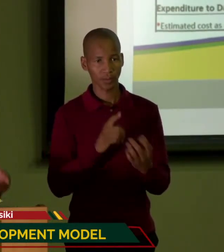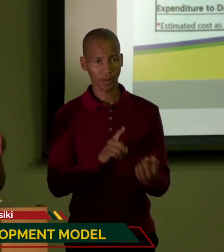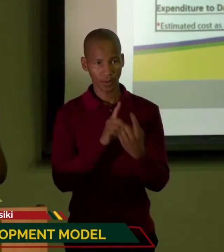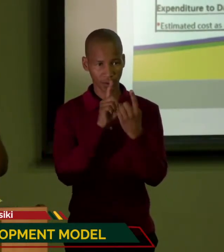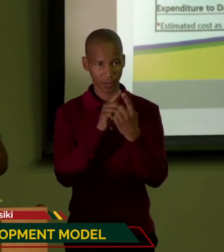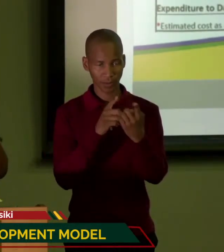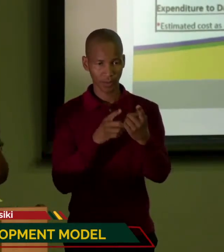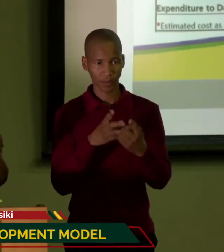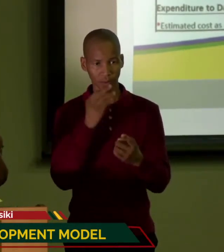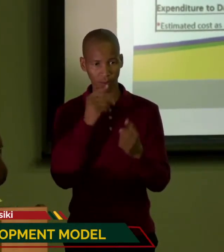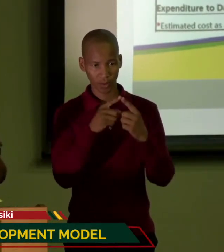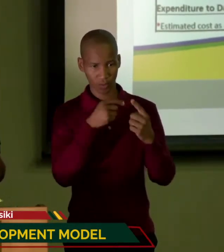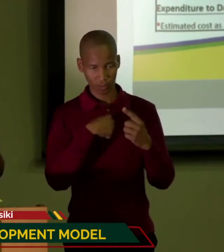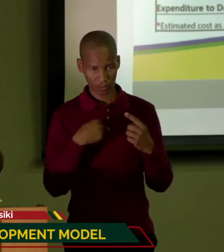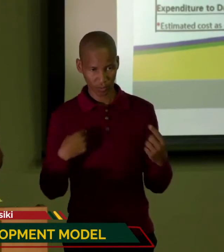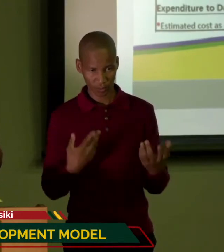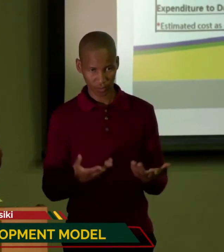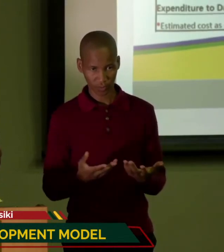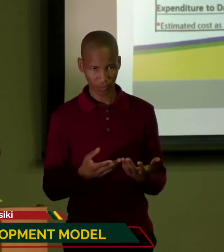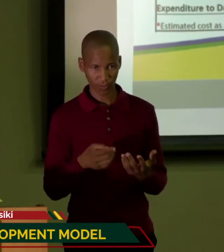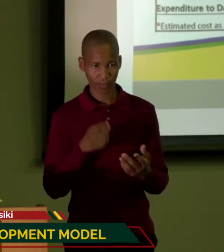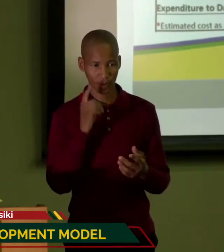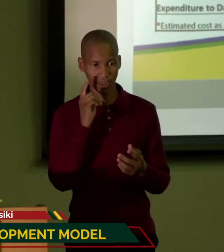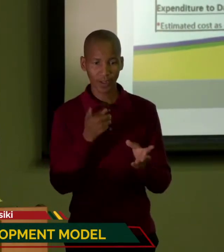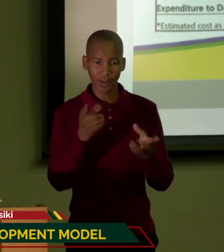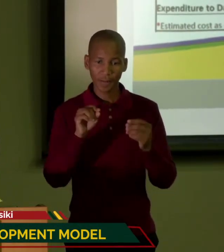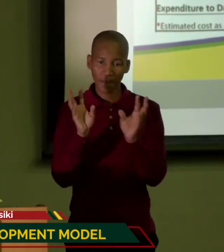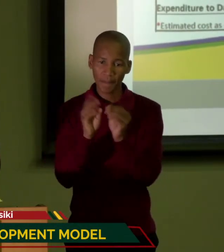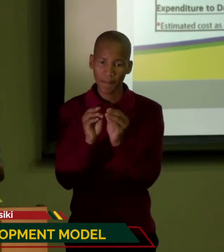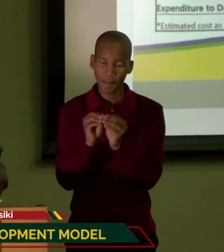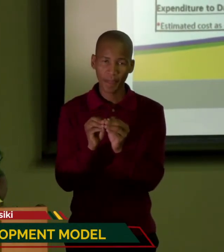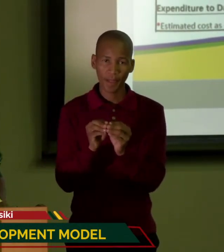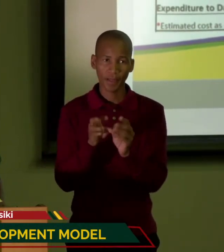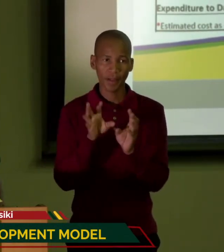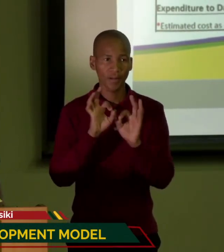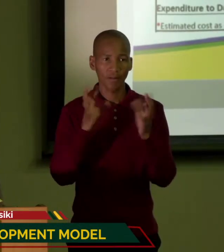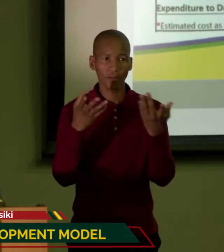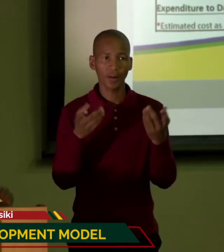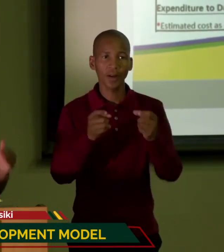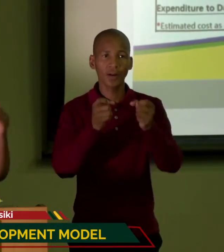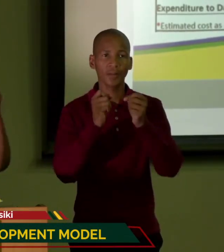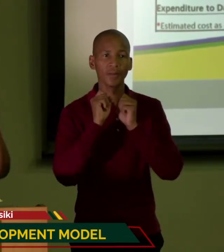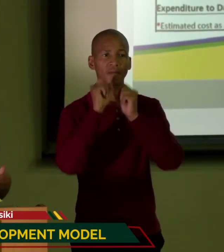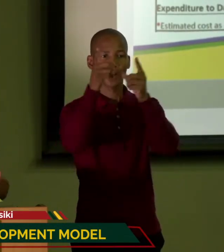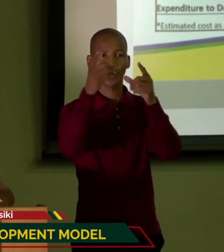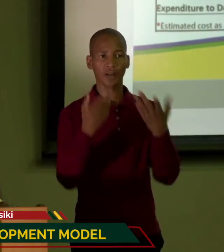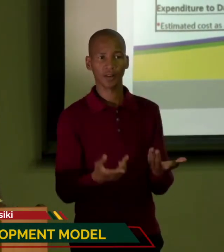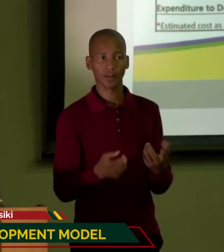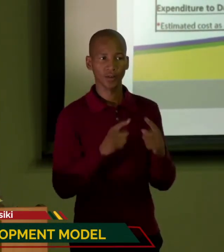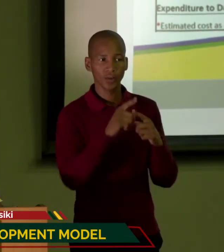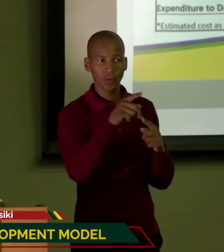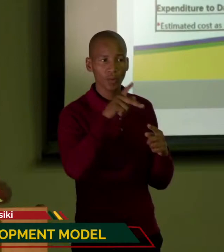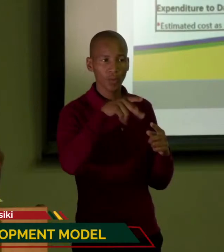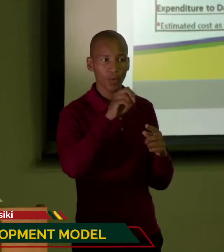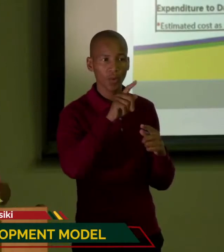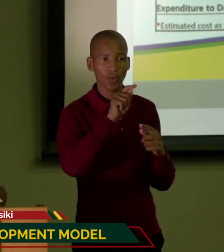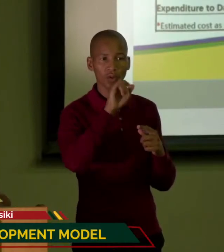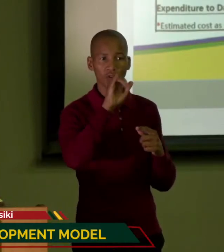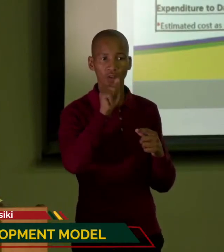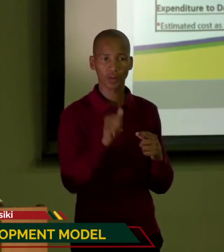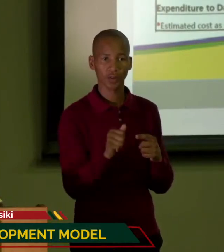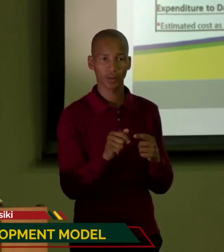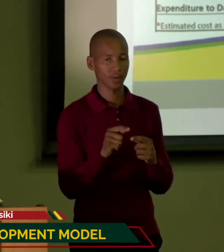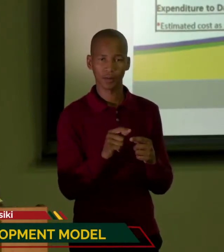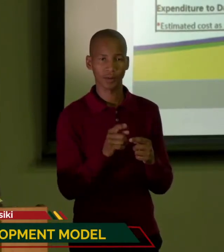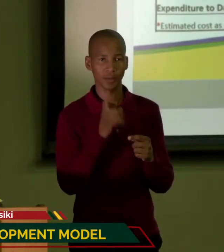kum. Iintlanganiso maziye kuyohlala lee kude Phoshiya, mazizohlala